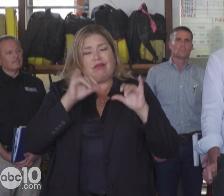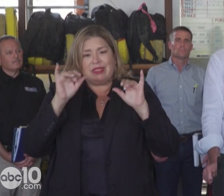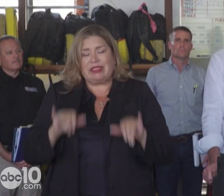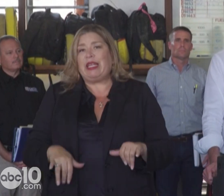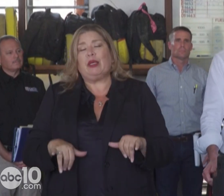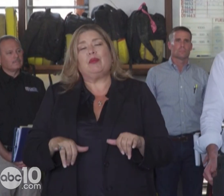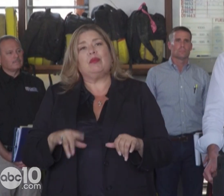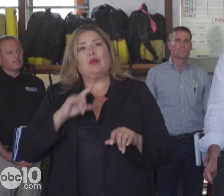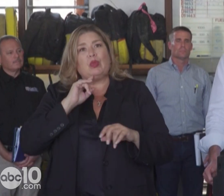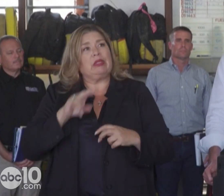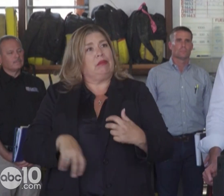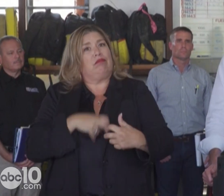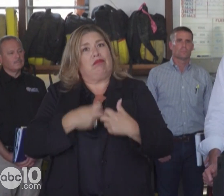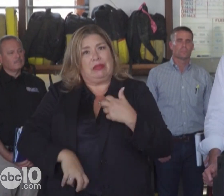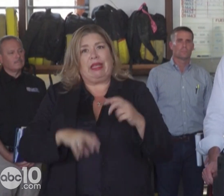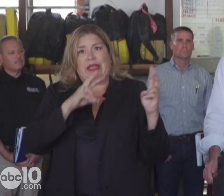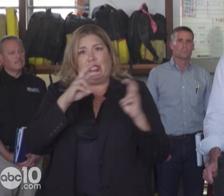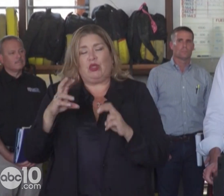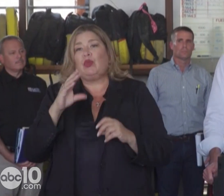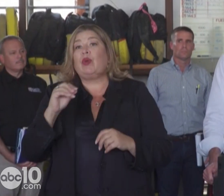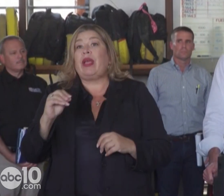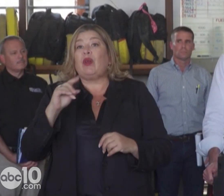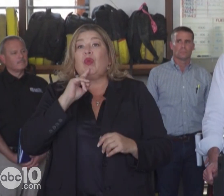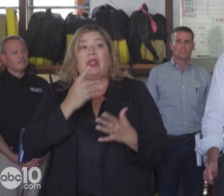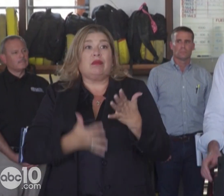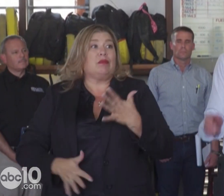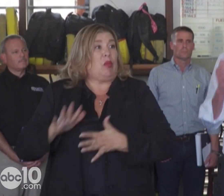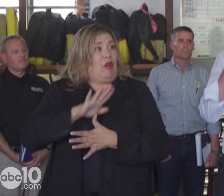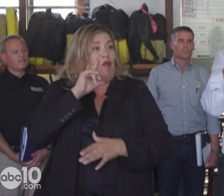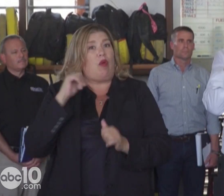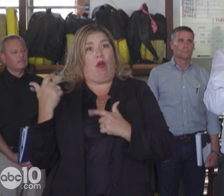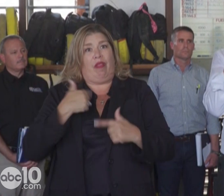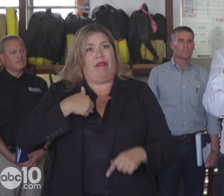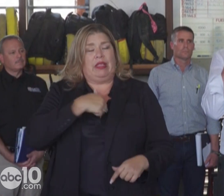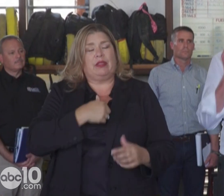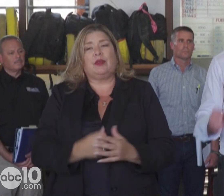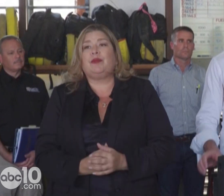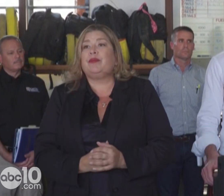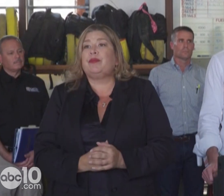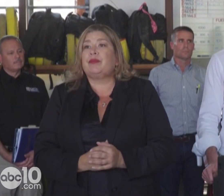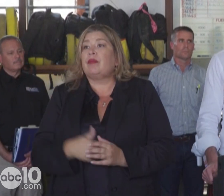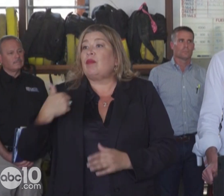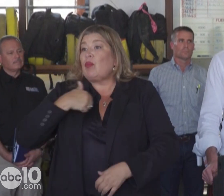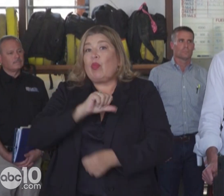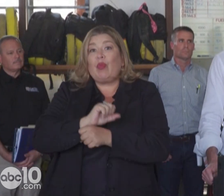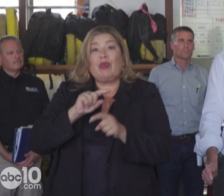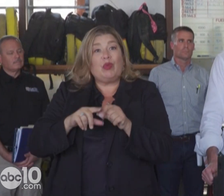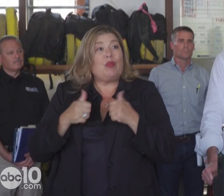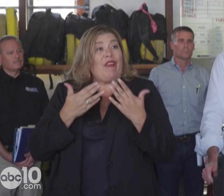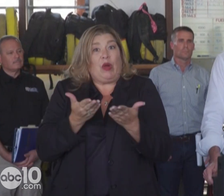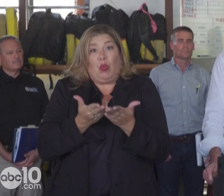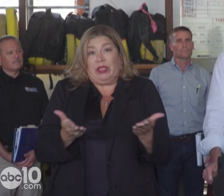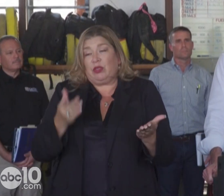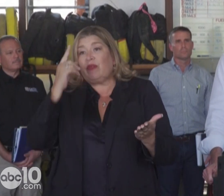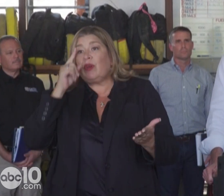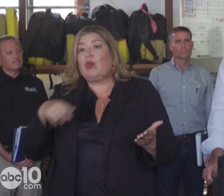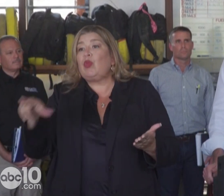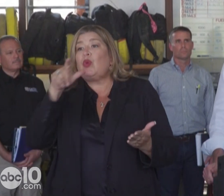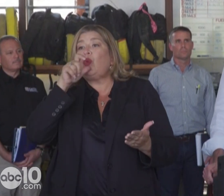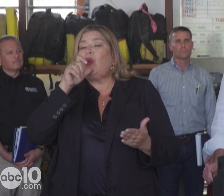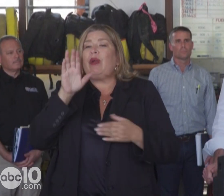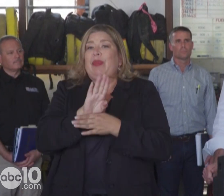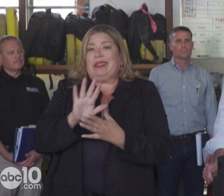vexing issue and a top priority for all of us. Accordingly, we are working to provide resources for those that have had